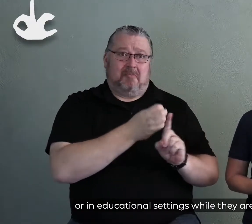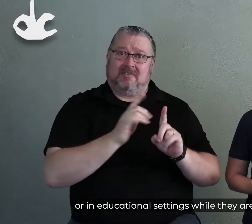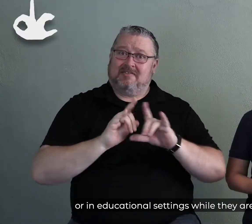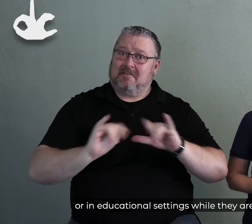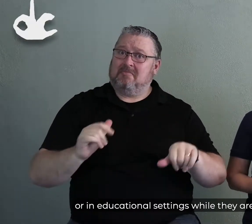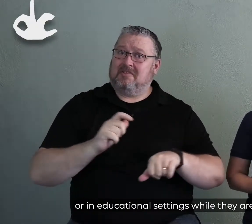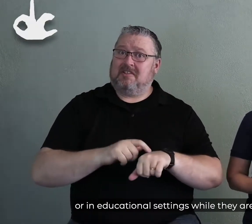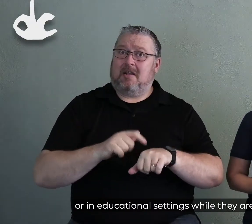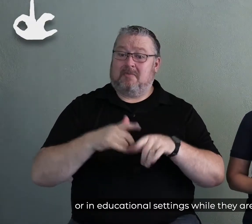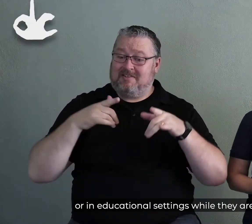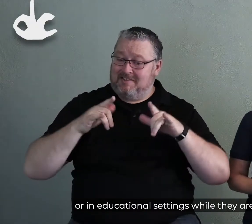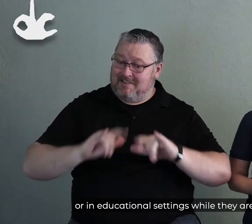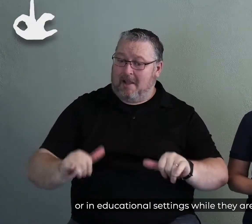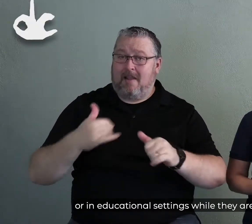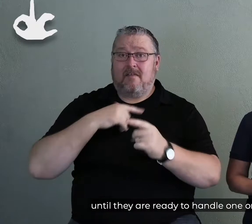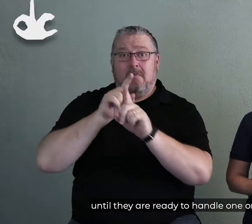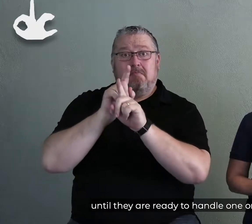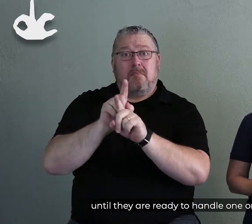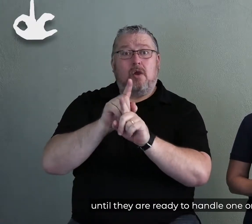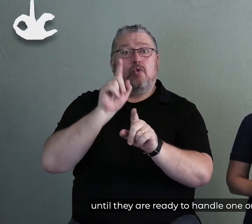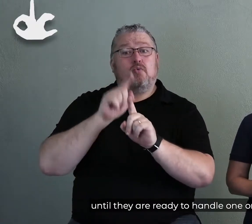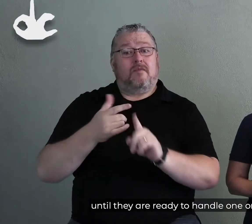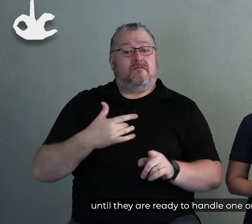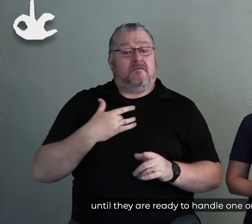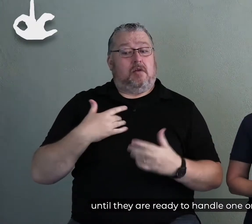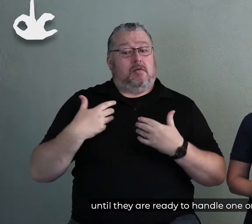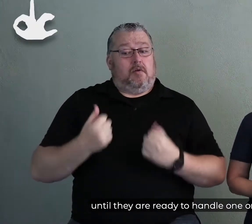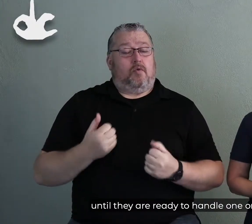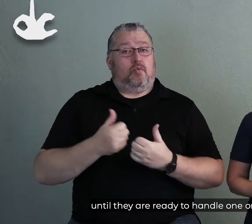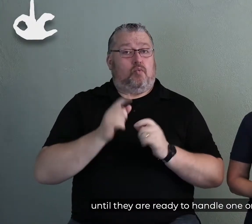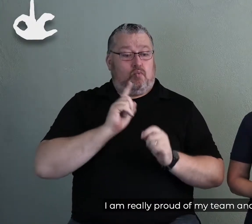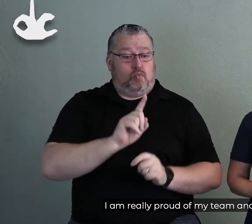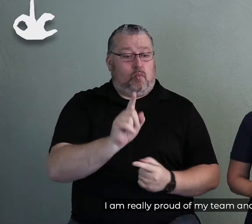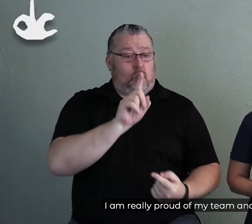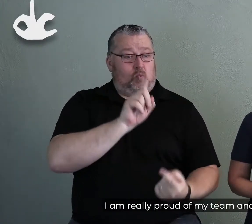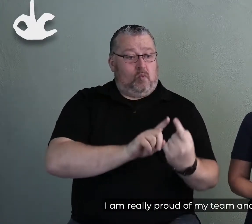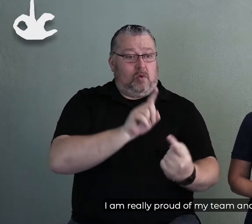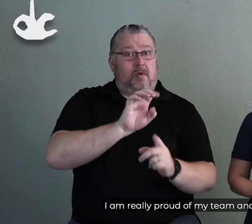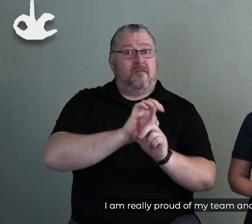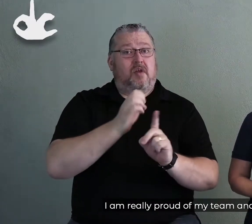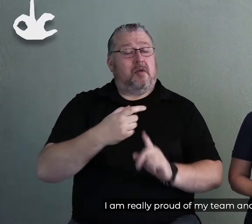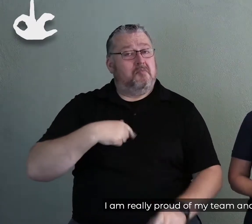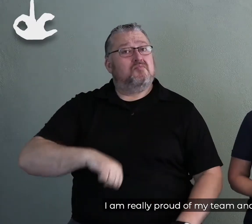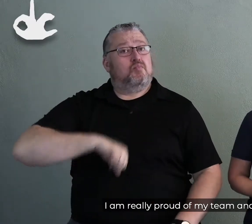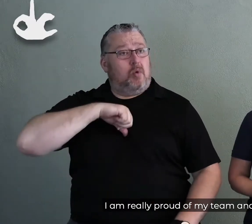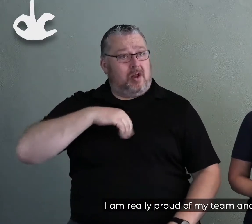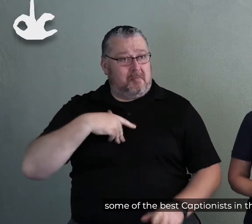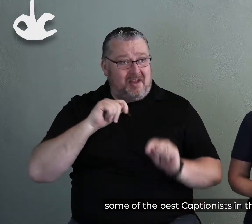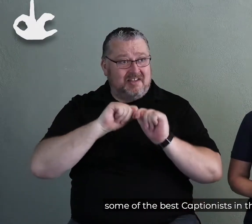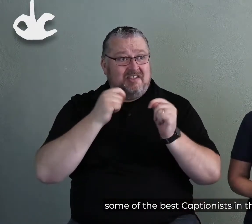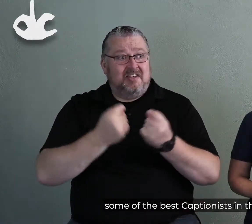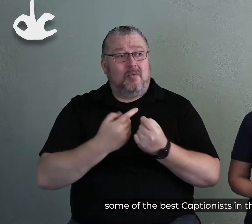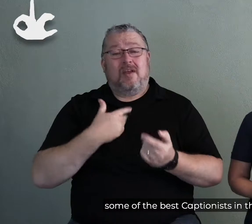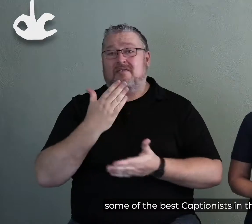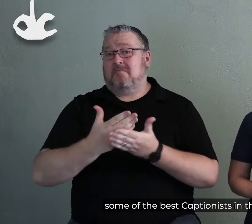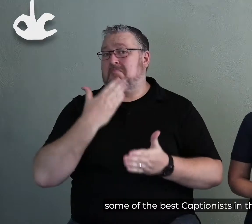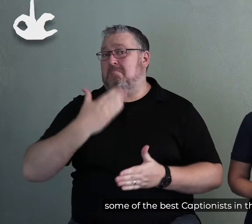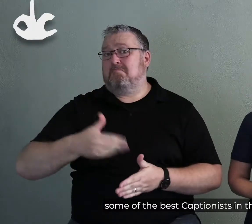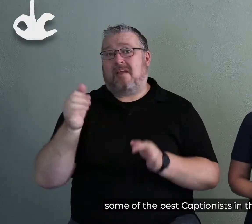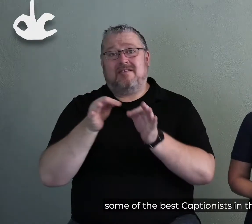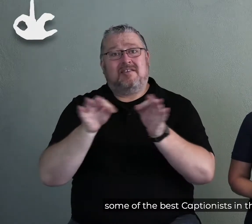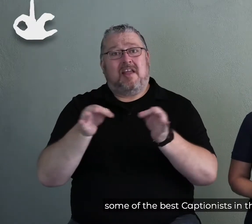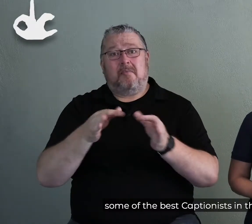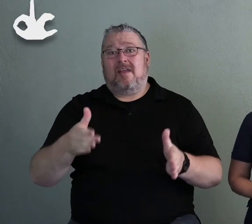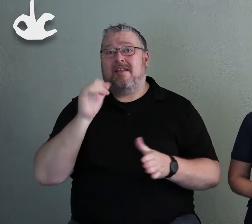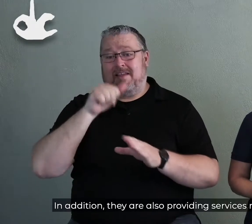settings while being mentored until they're ready to handle one-on-one settings. I'm really proud of my team, and we've got some of the best captionists